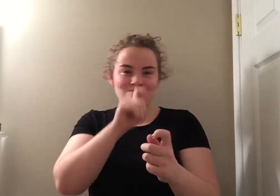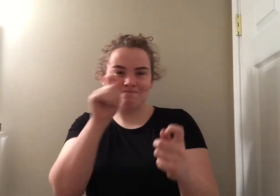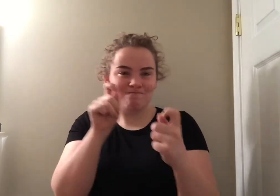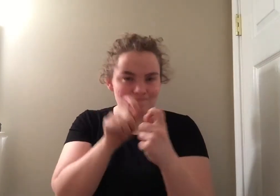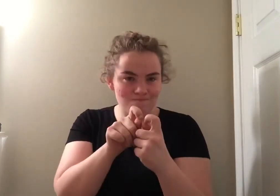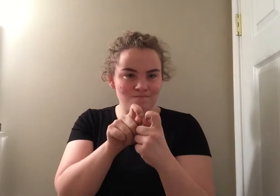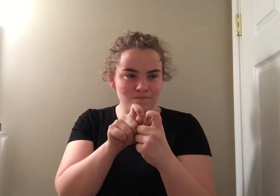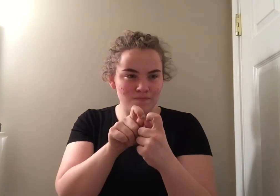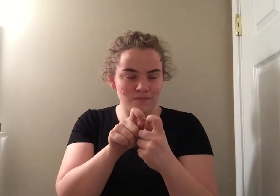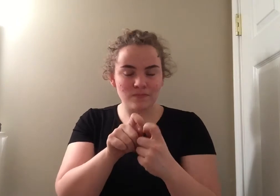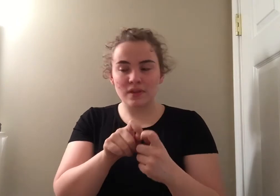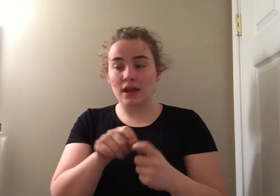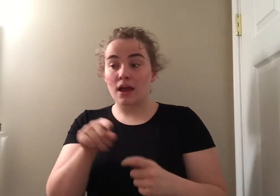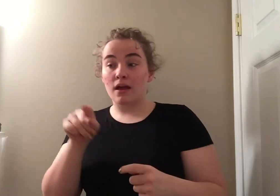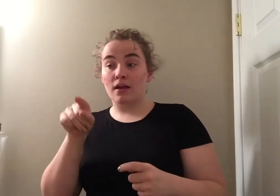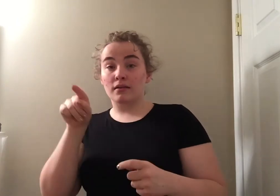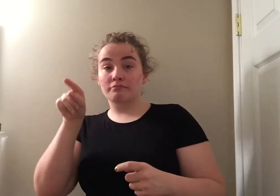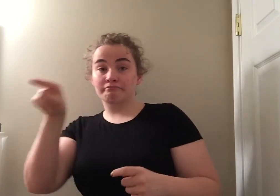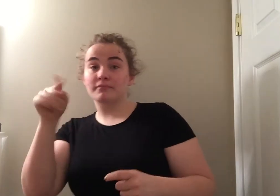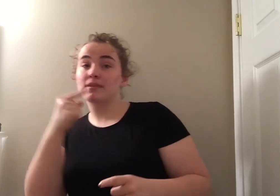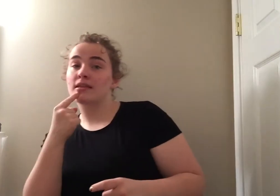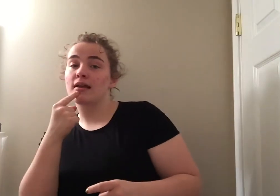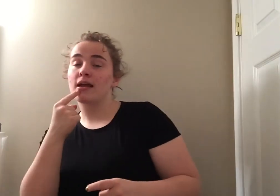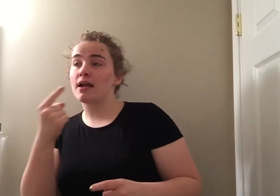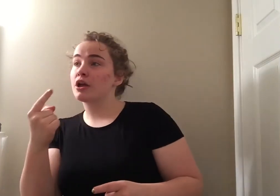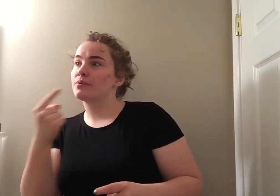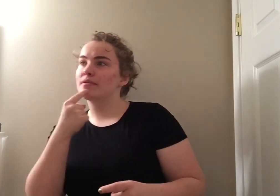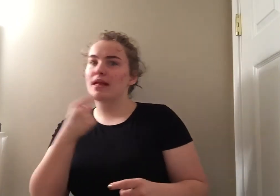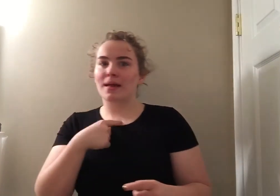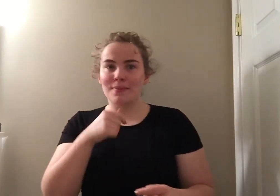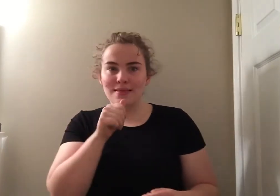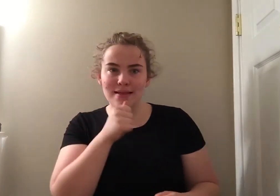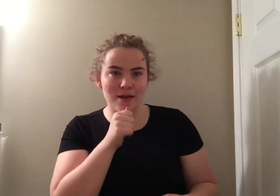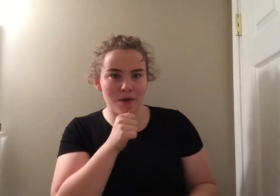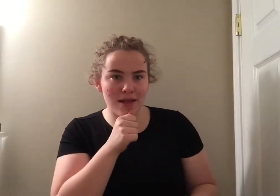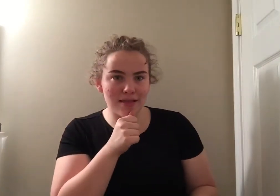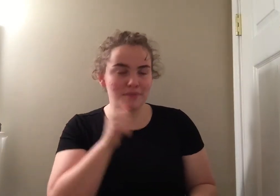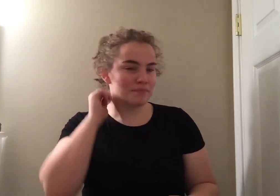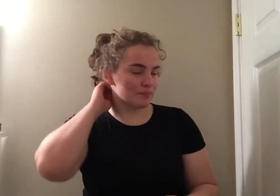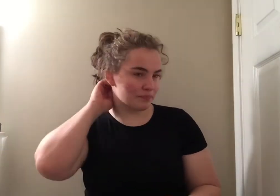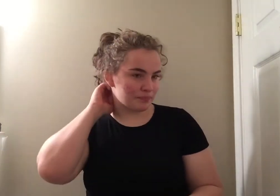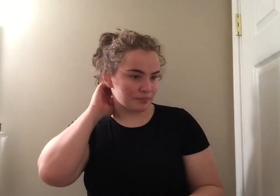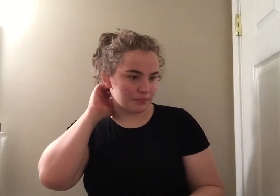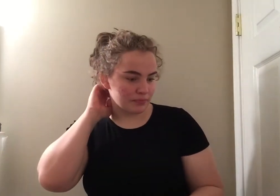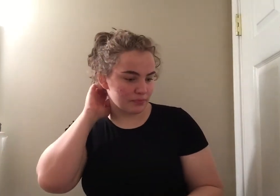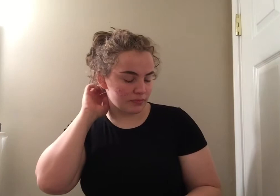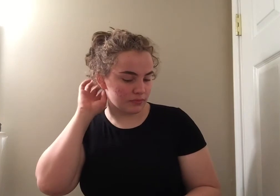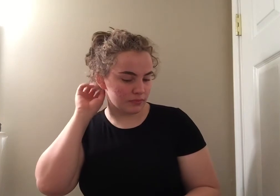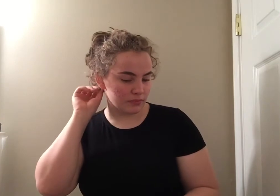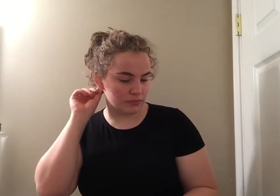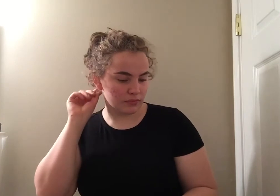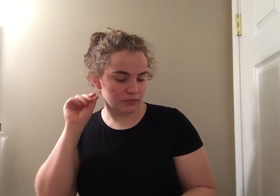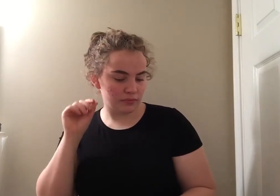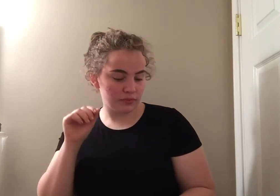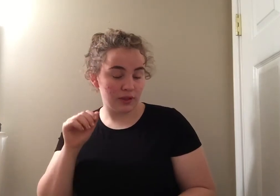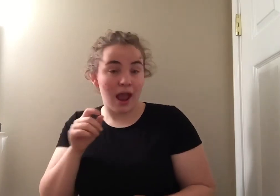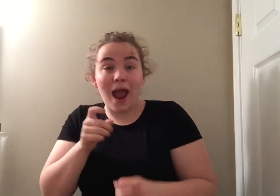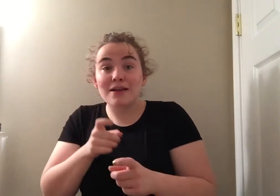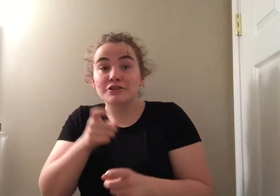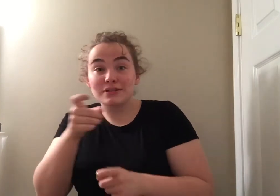She was telling them things. Telling him secrets. Okay, what else? And gave him things. She gave him things. So